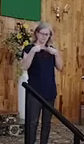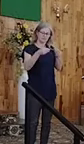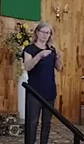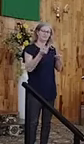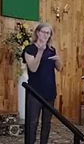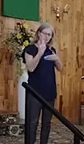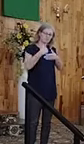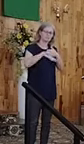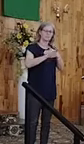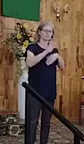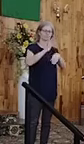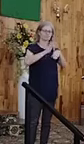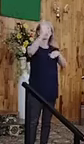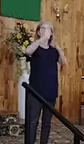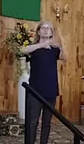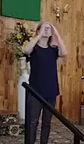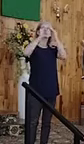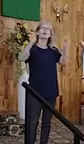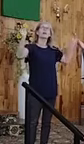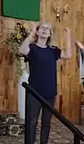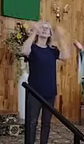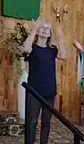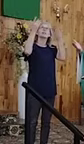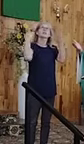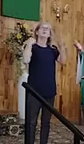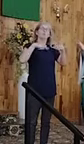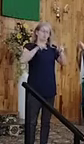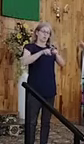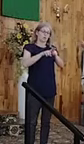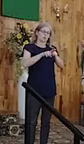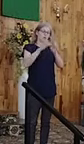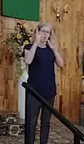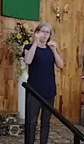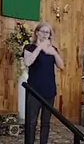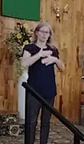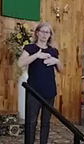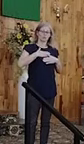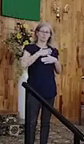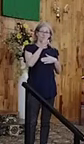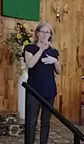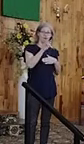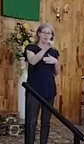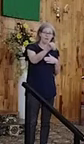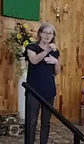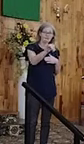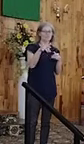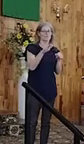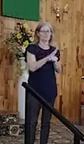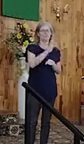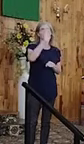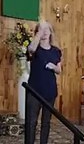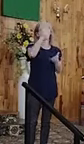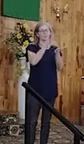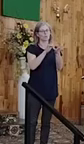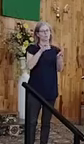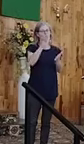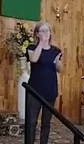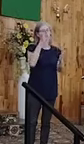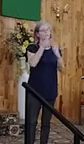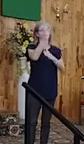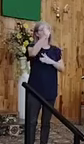kind admittance to your kingdom. There we too hope to enjoy forever the fullness of your glory